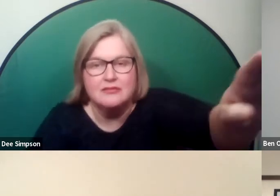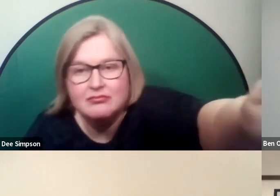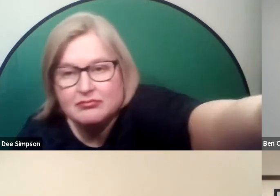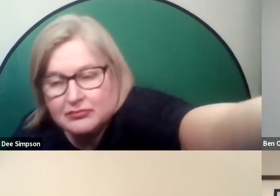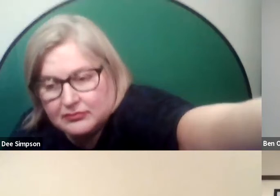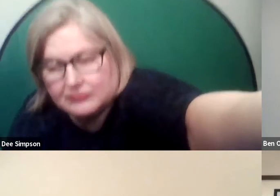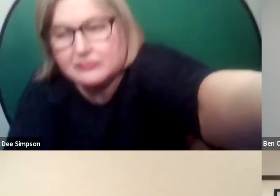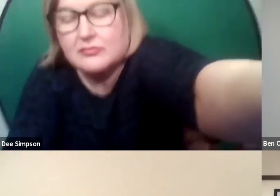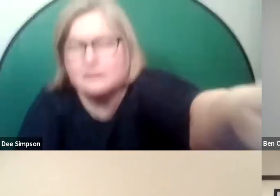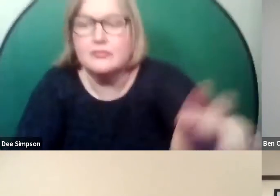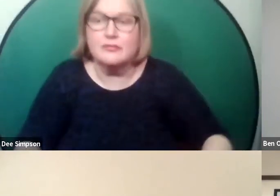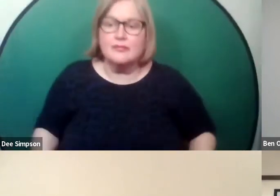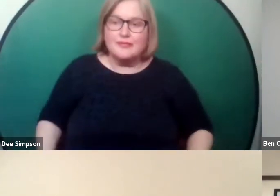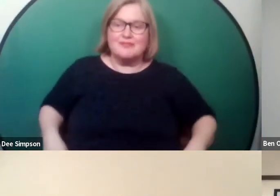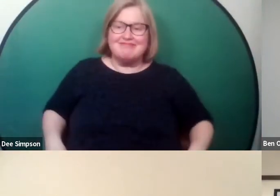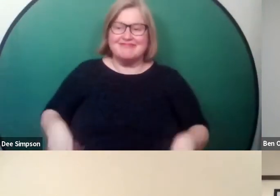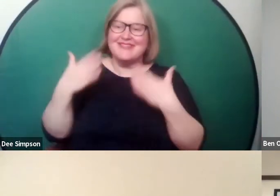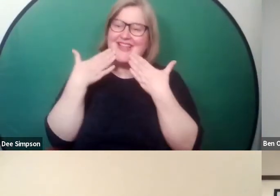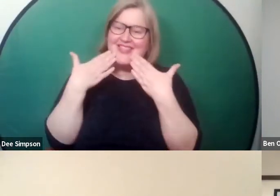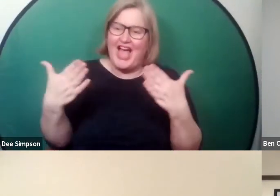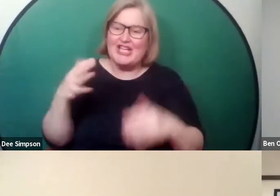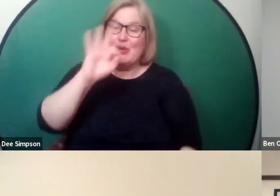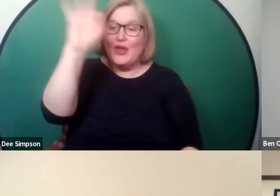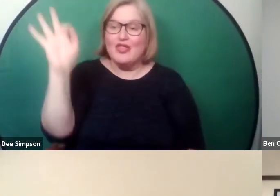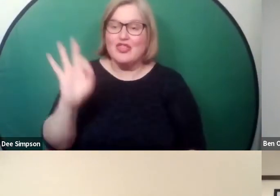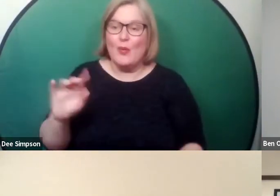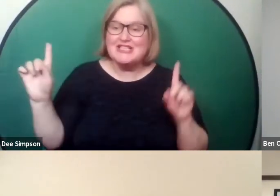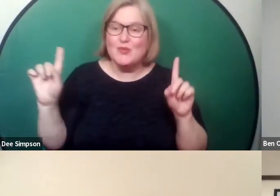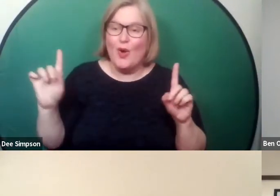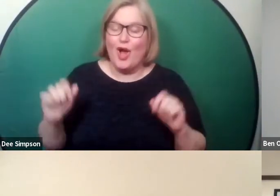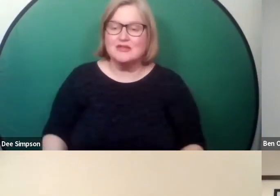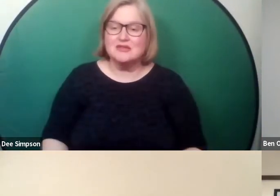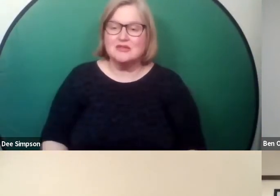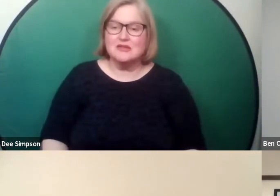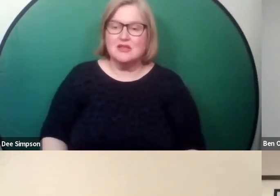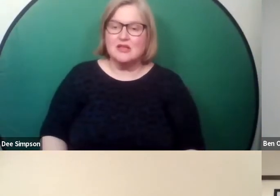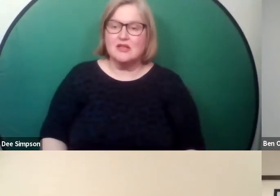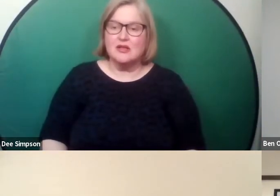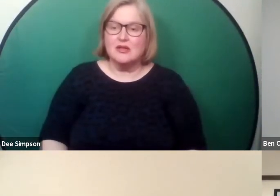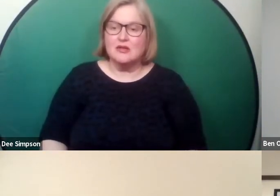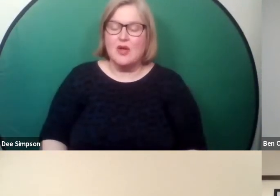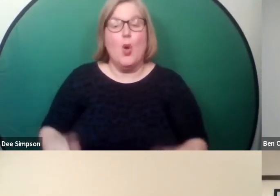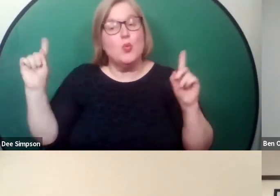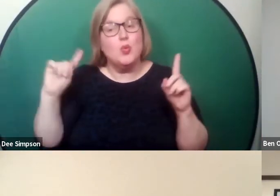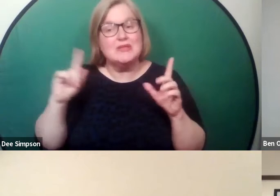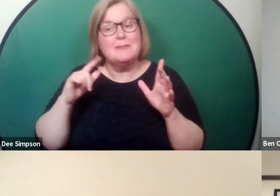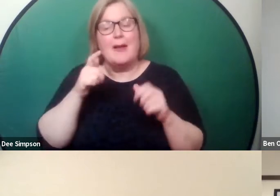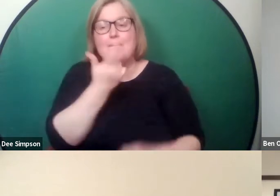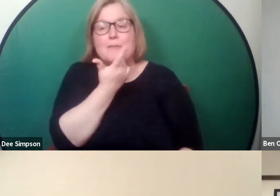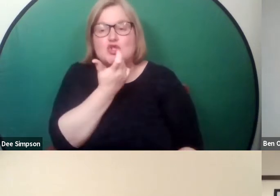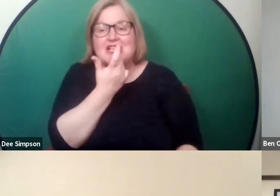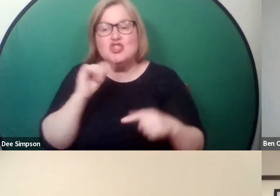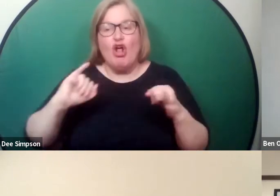Well, thank you. The question is, what about potential